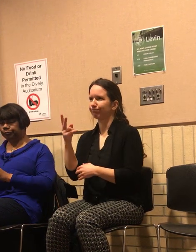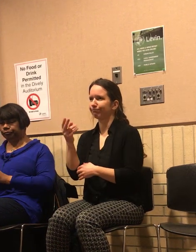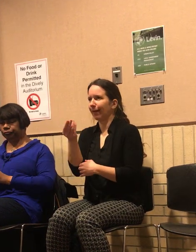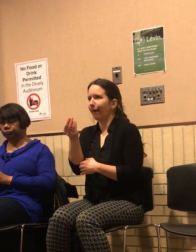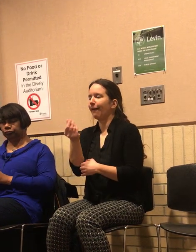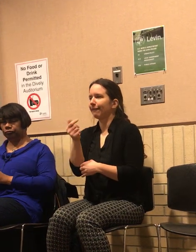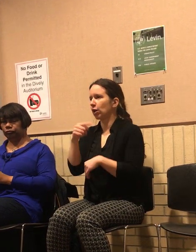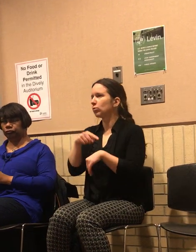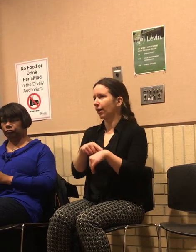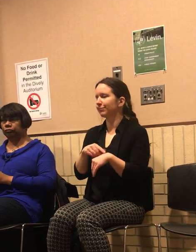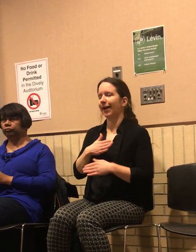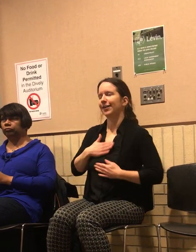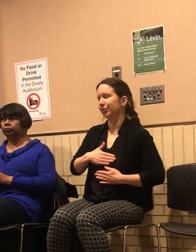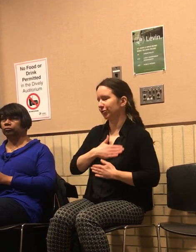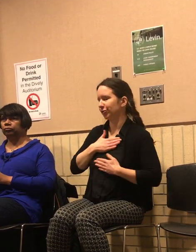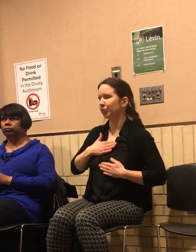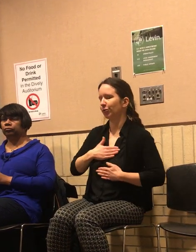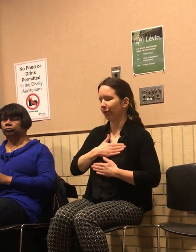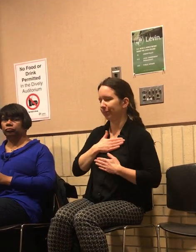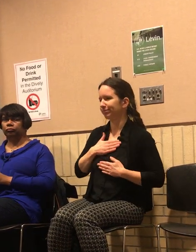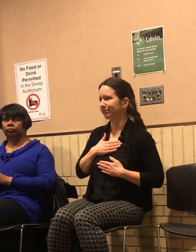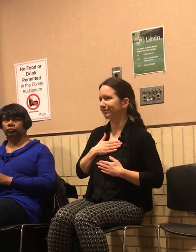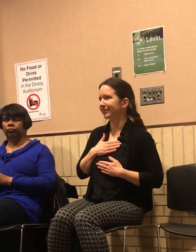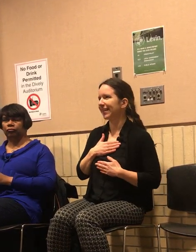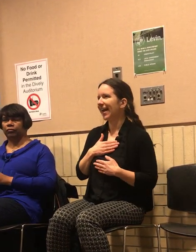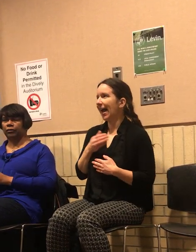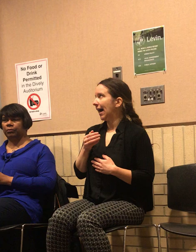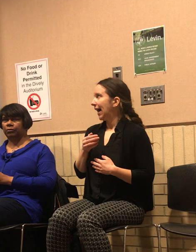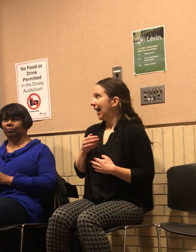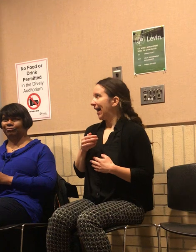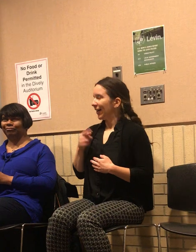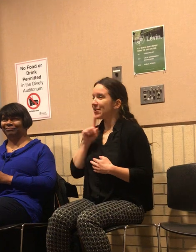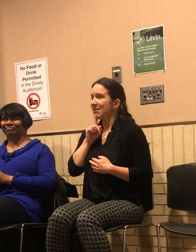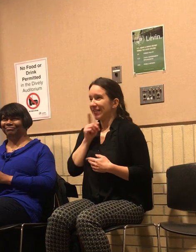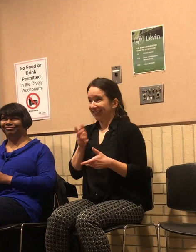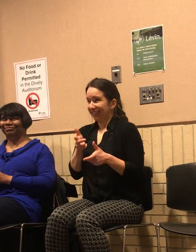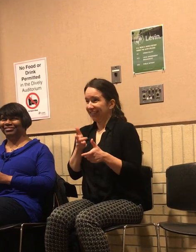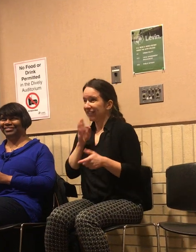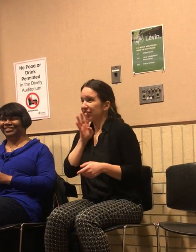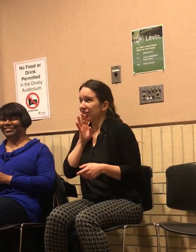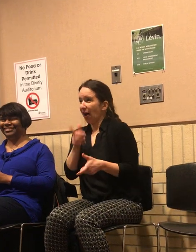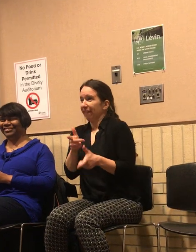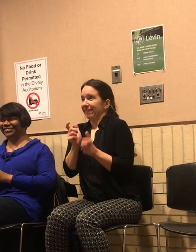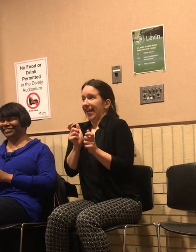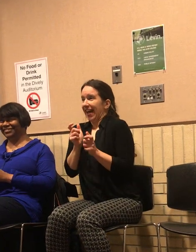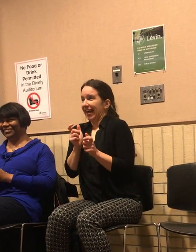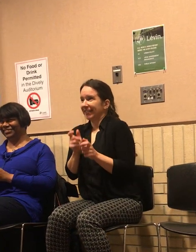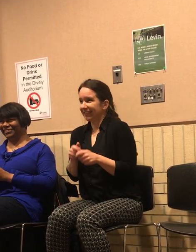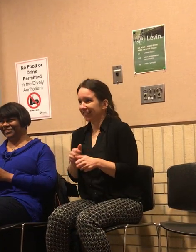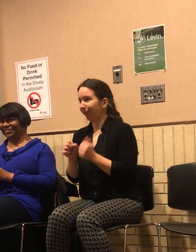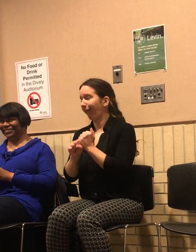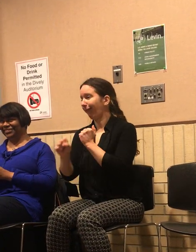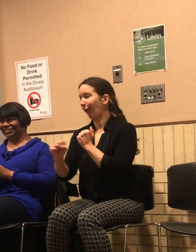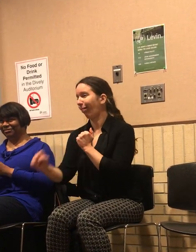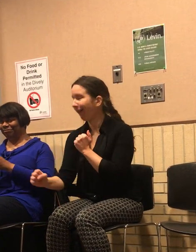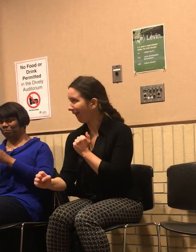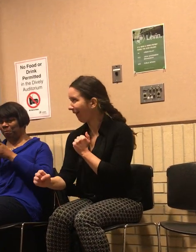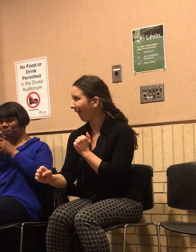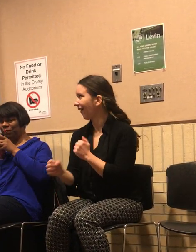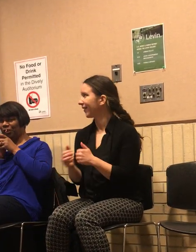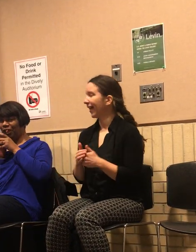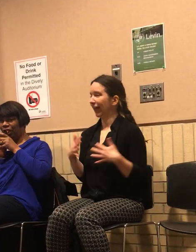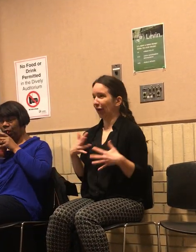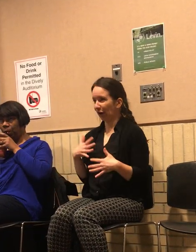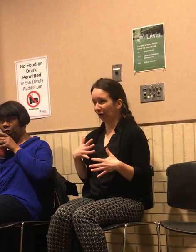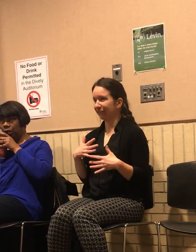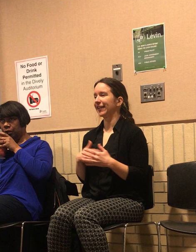it. And I always get really nervous, and I always talk really fast, and I always take too long. So that's probably going to be what happens today as